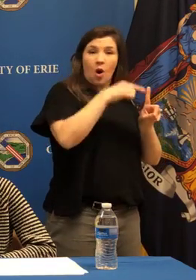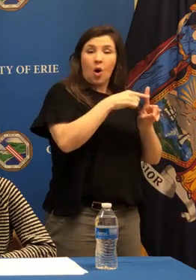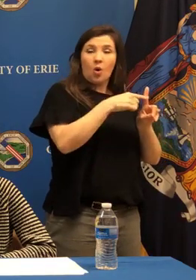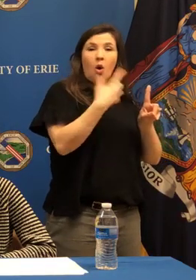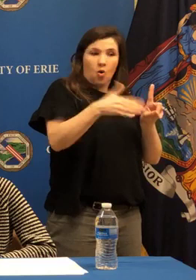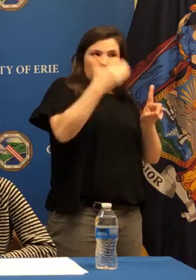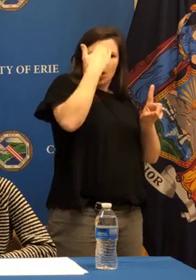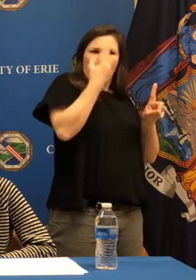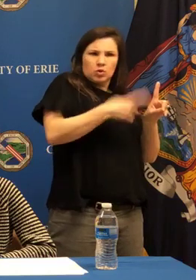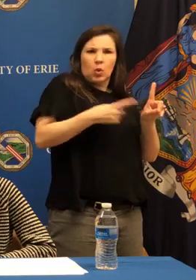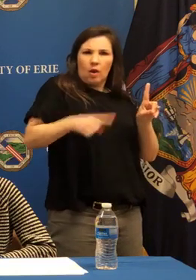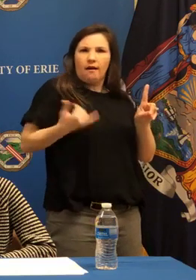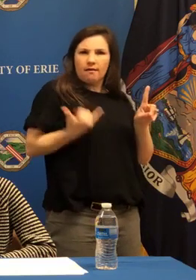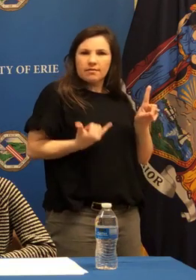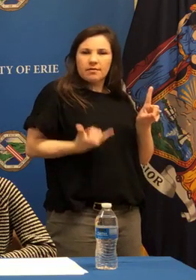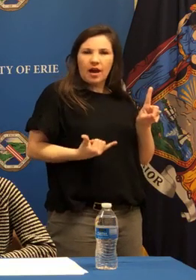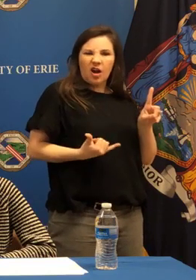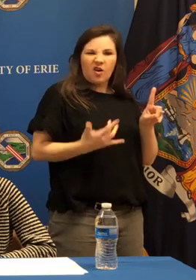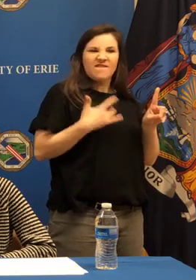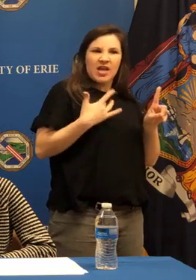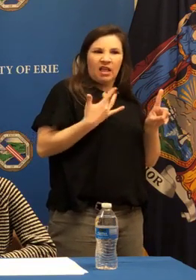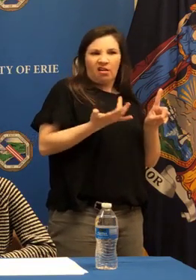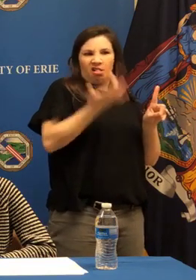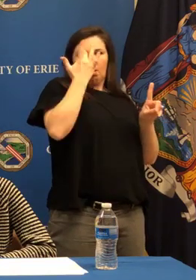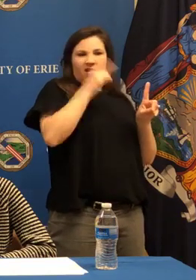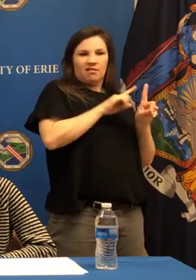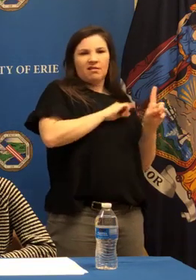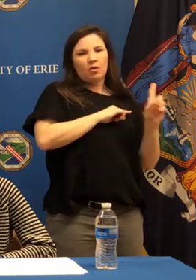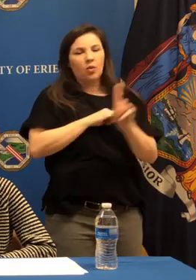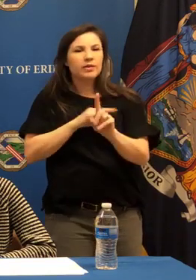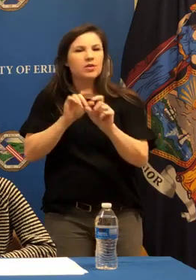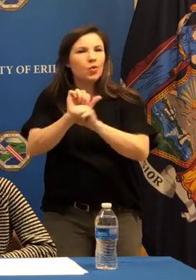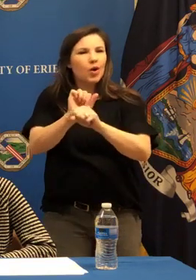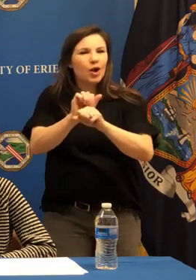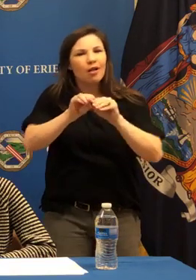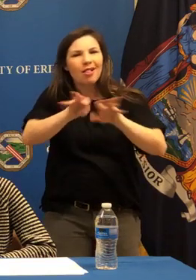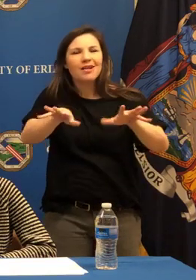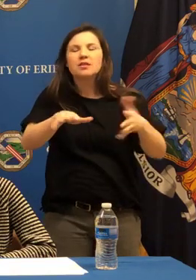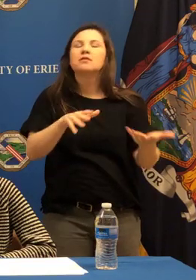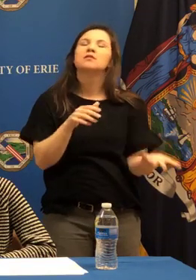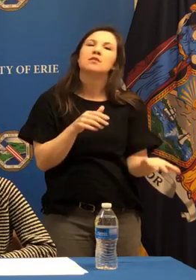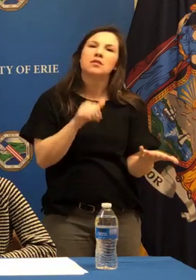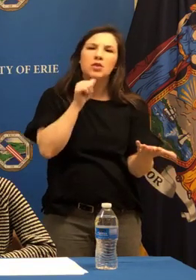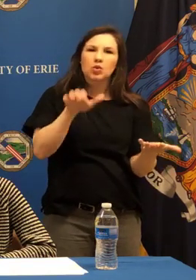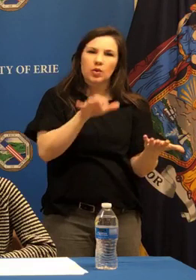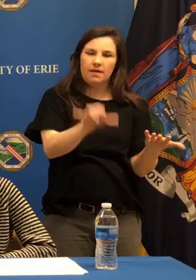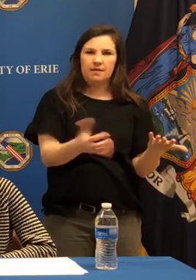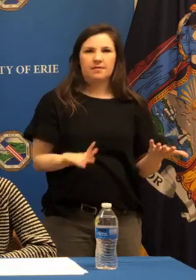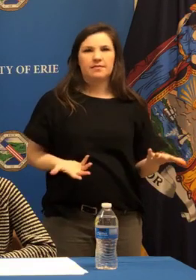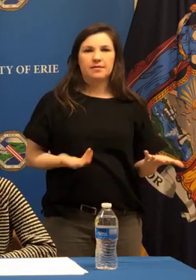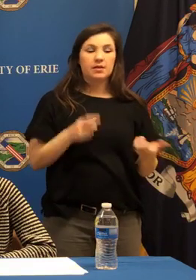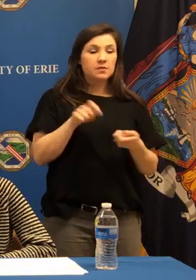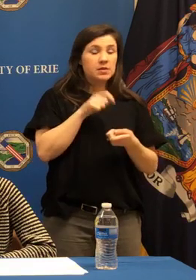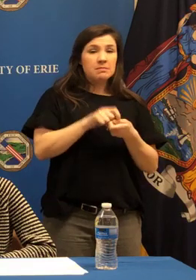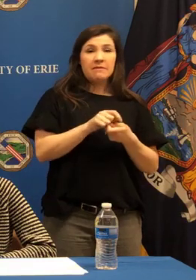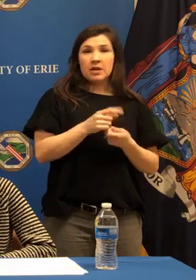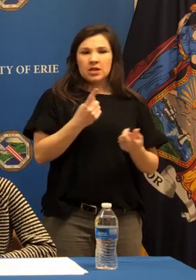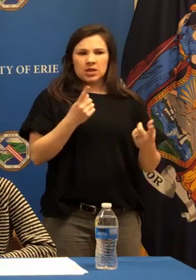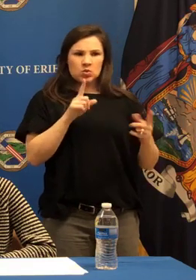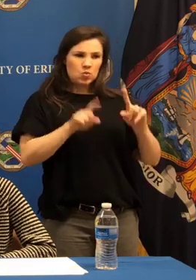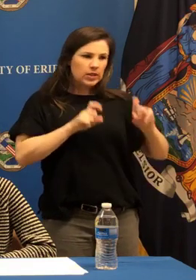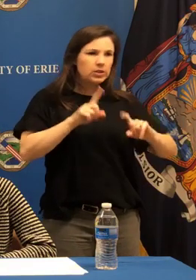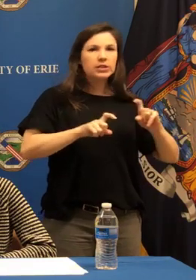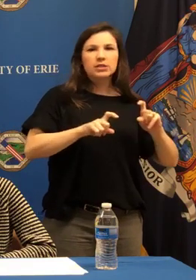with COVID-19, feeling ill, and now have exposed others. So please don't do that. If you have specific questions that need to be